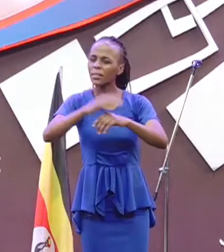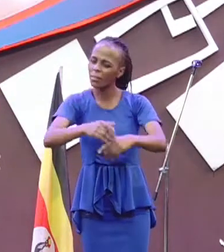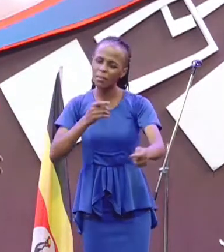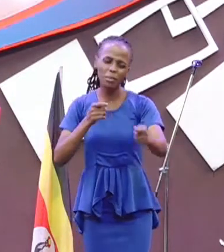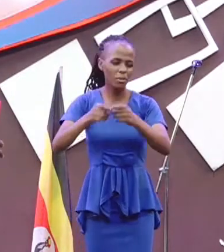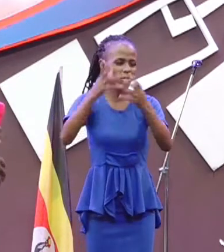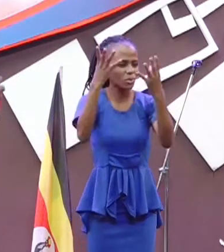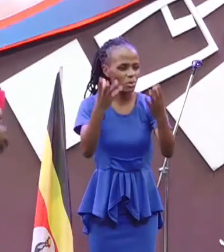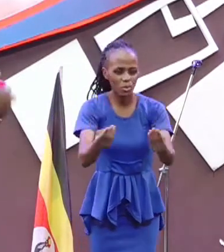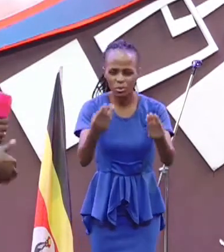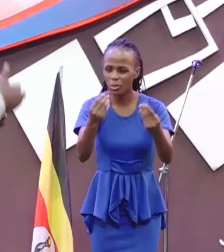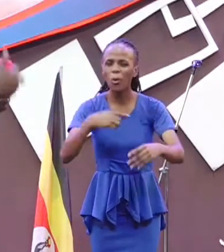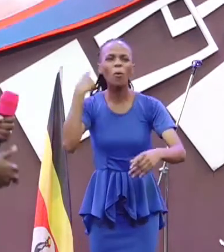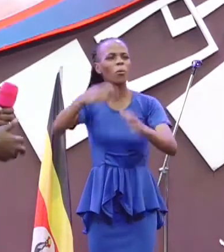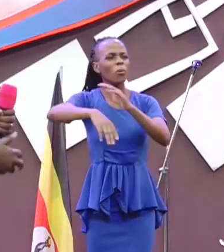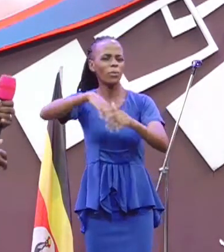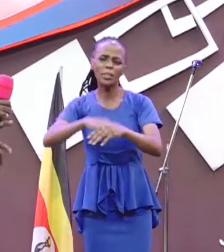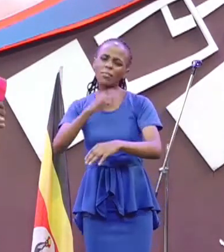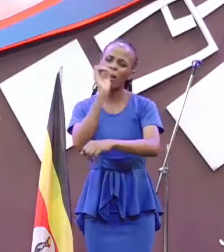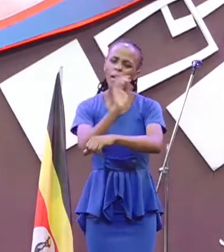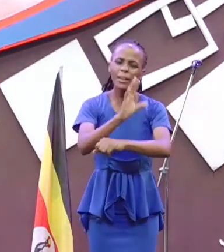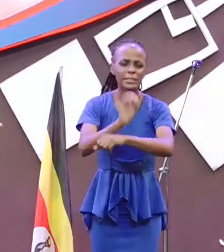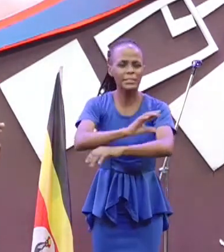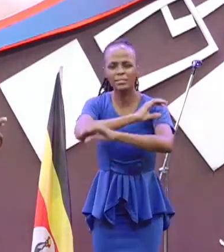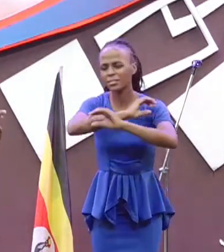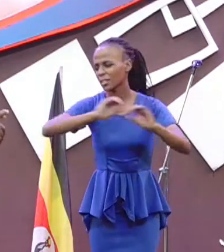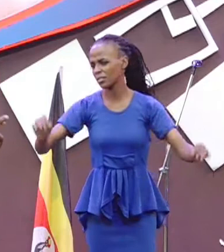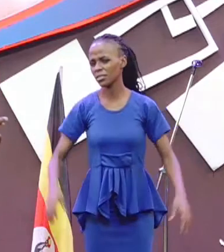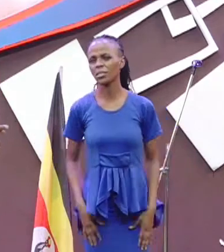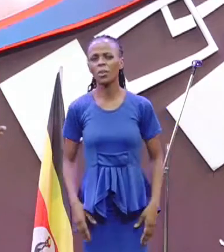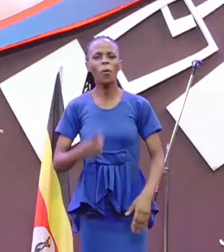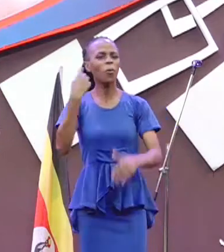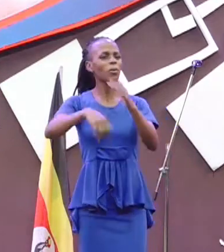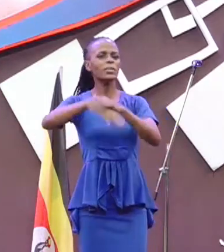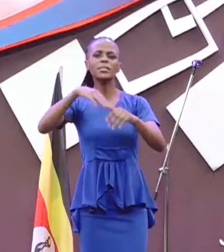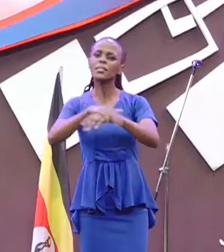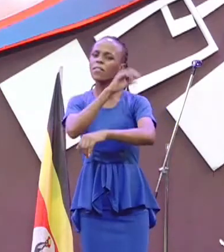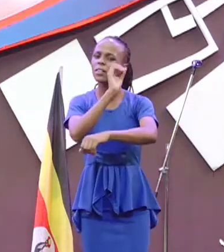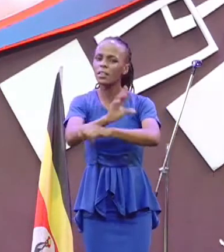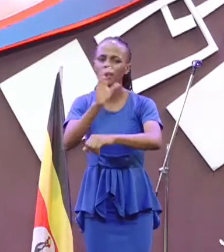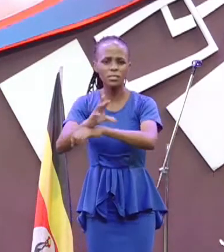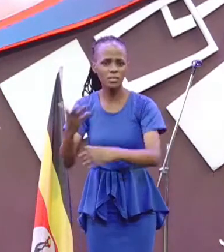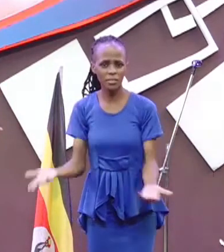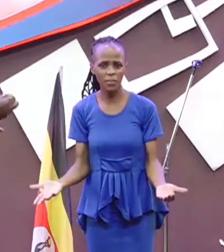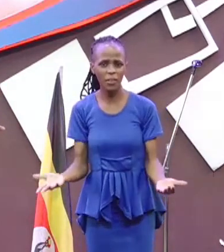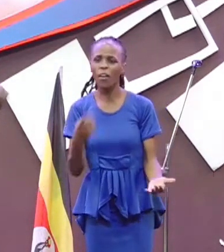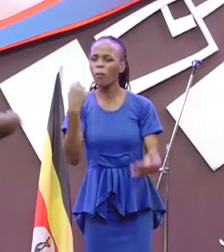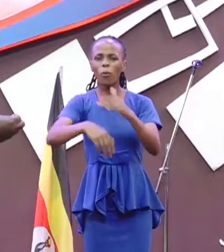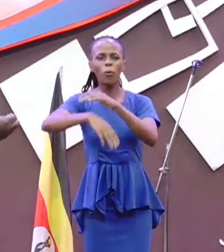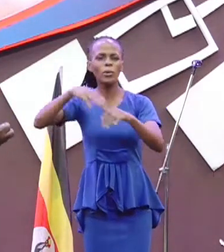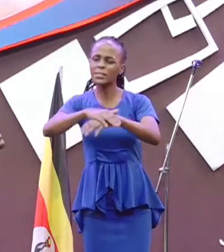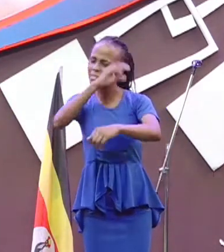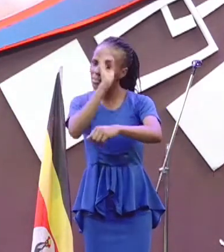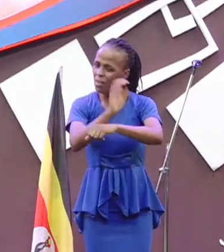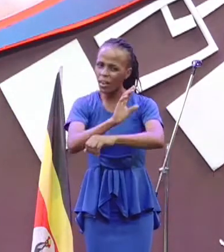person who is uncontrollable. Omuntu atagambibwako. A person with whom they don't tell anything. A person who is not condemned. Omuntu atabulirirwa.